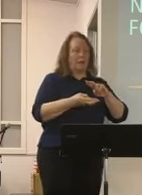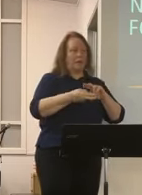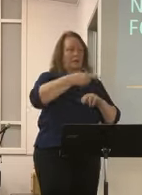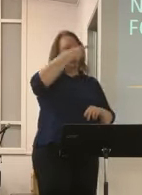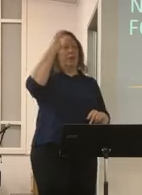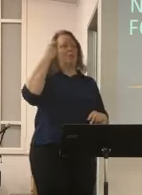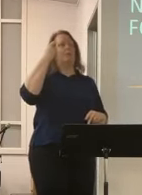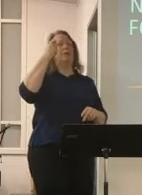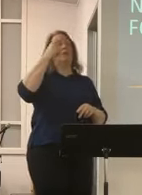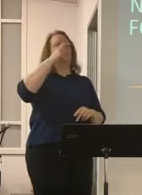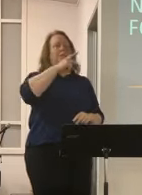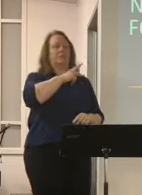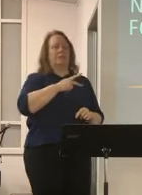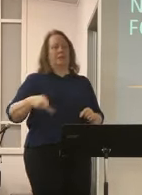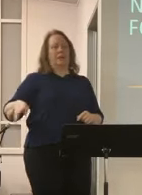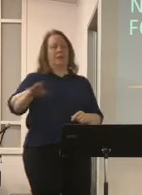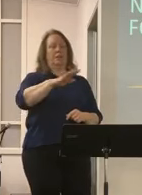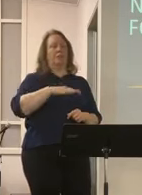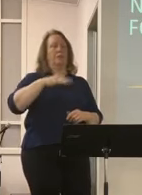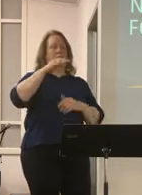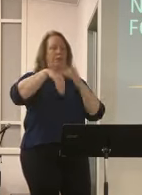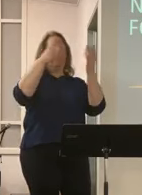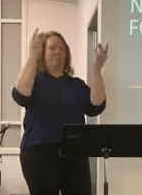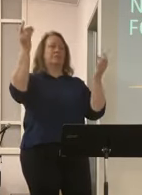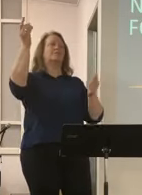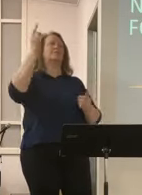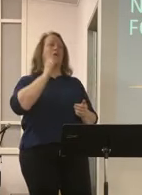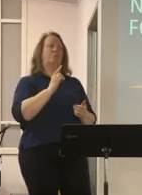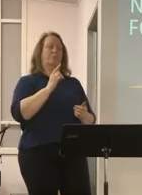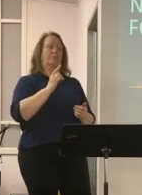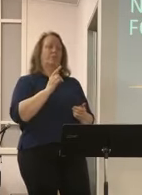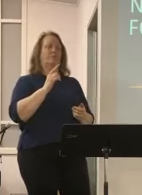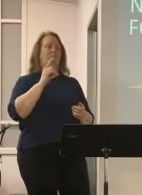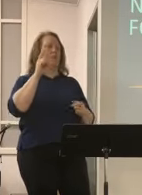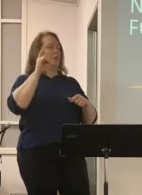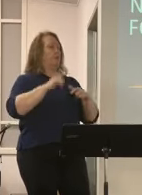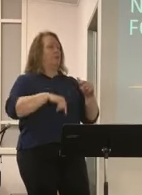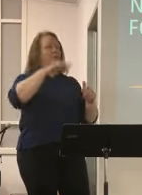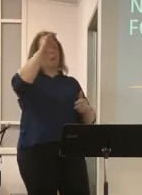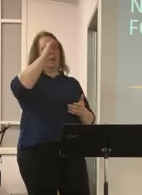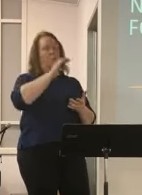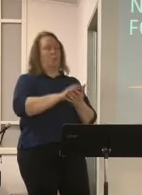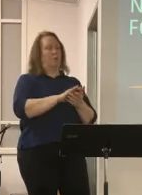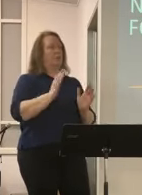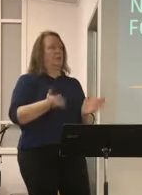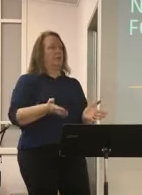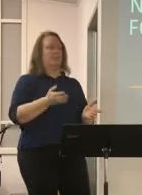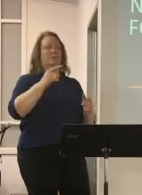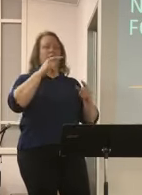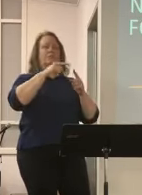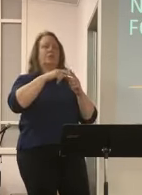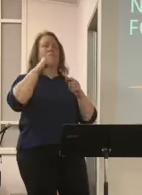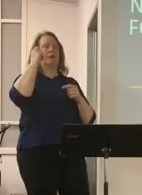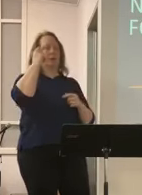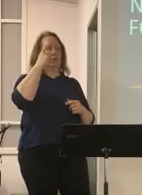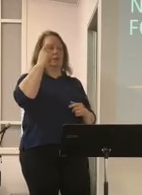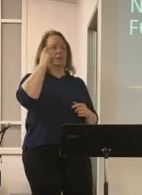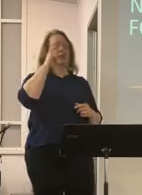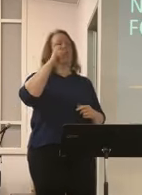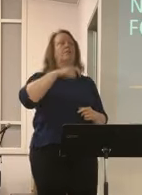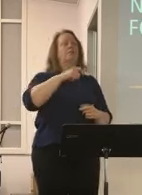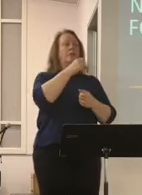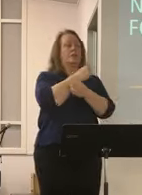You can't be a believer until you first realize you need salvation. You can't be a believer unless you